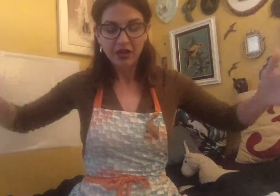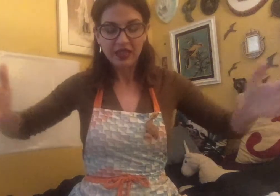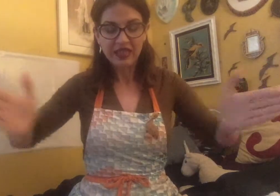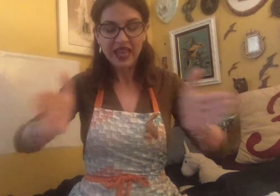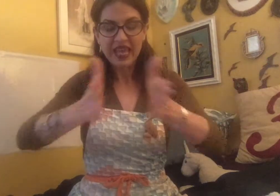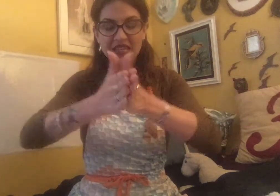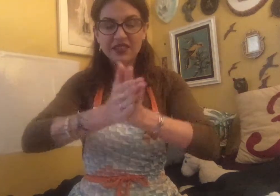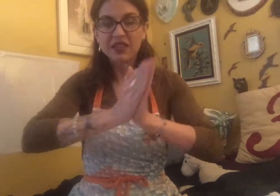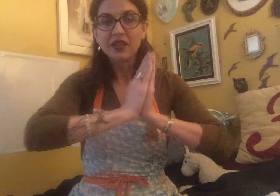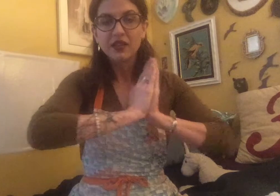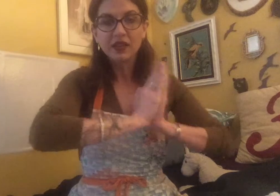Gate.